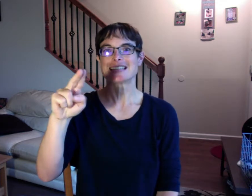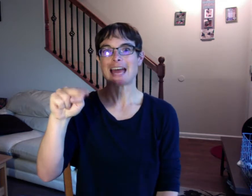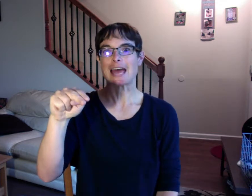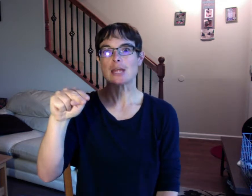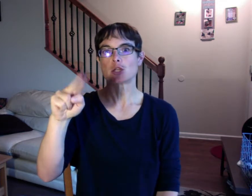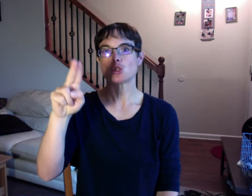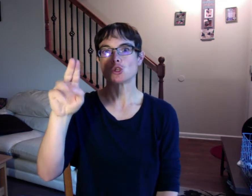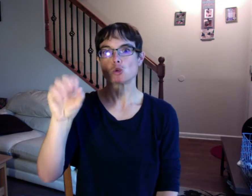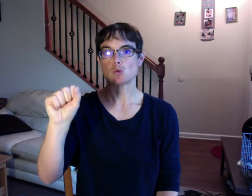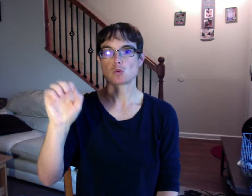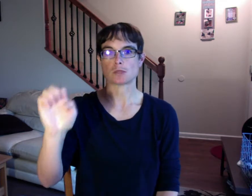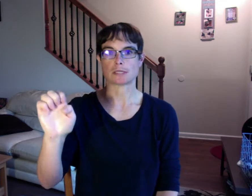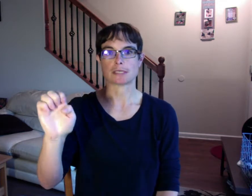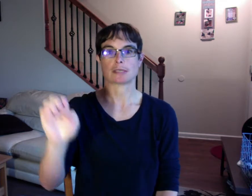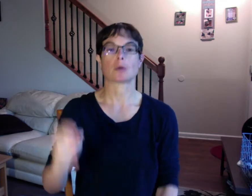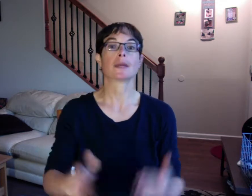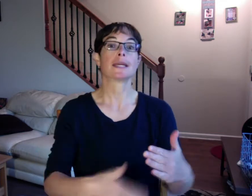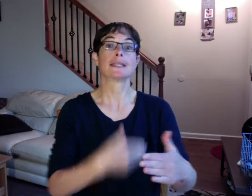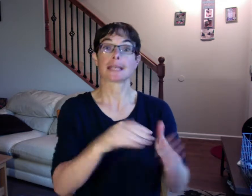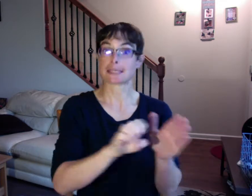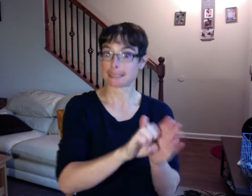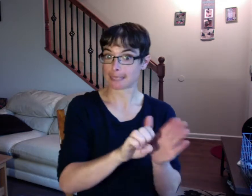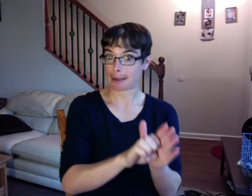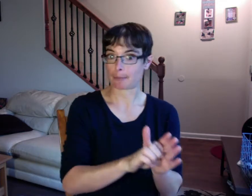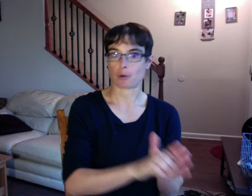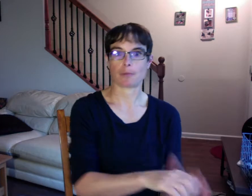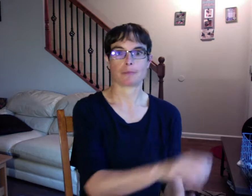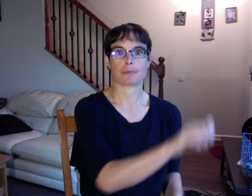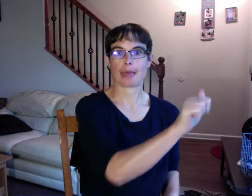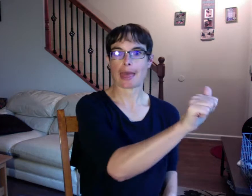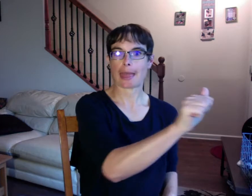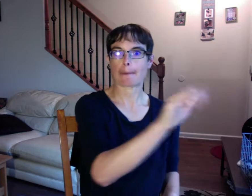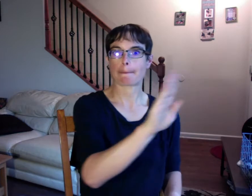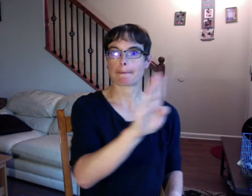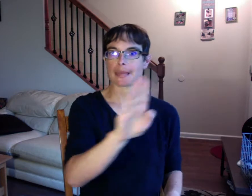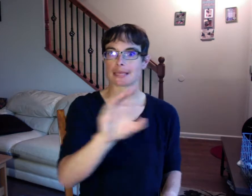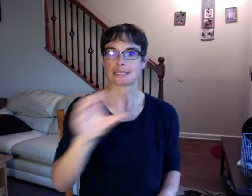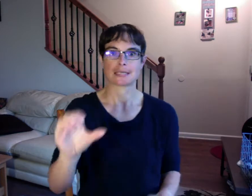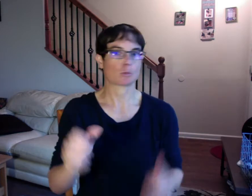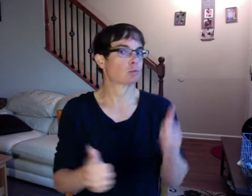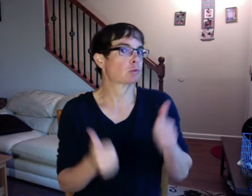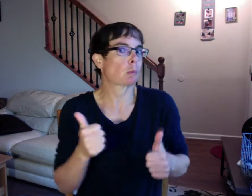A, B, or C? Which is the hypotenuse?